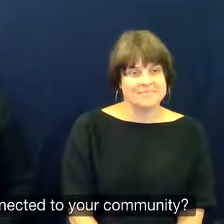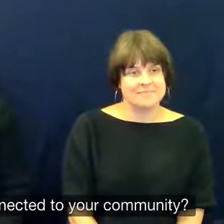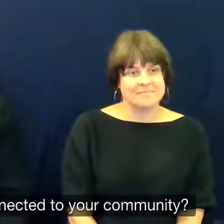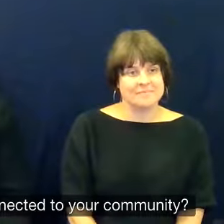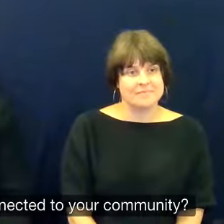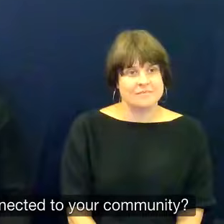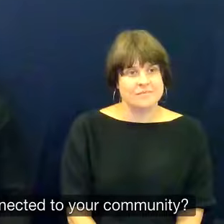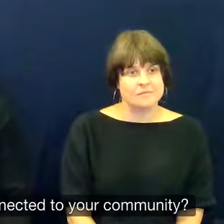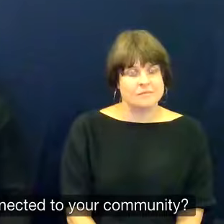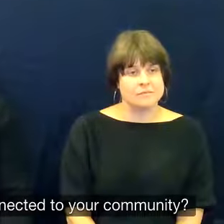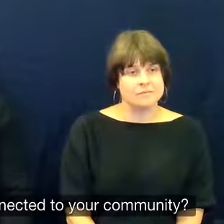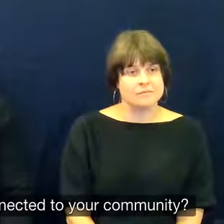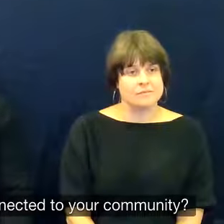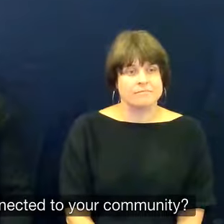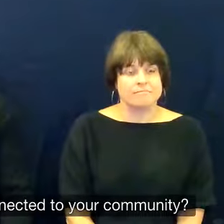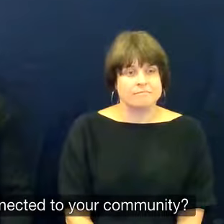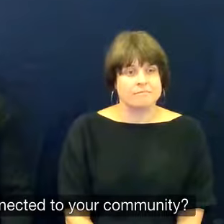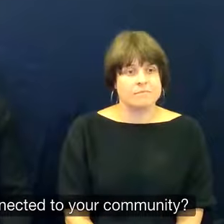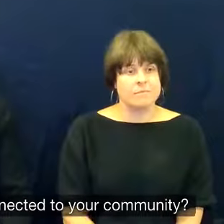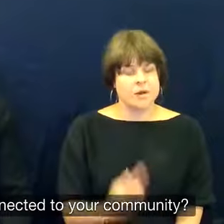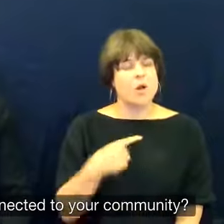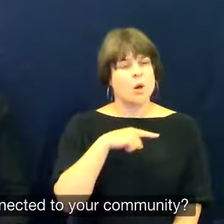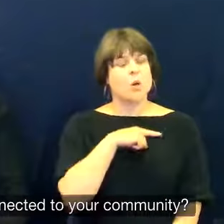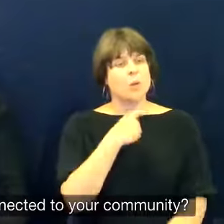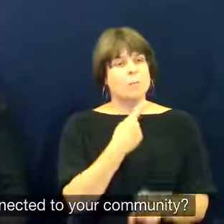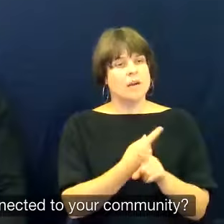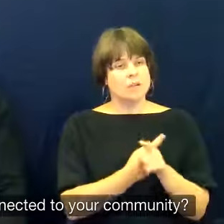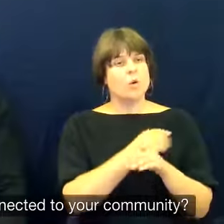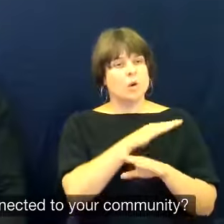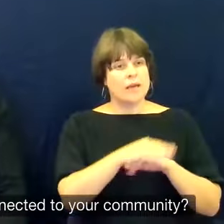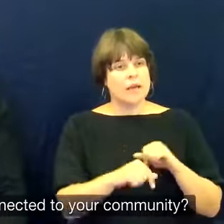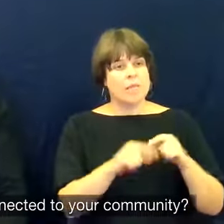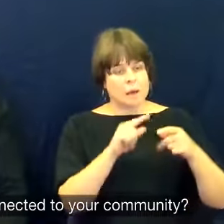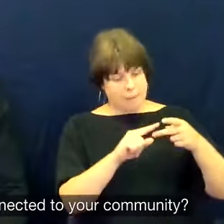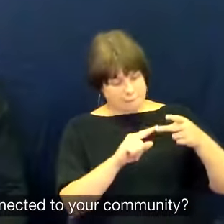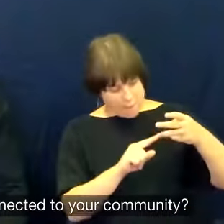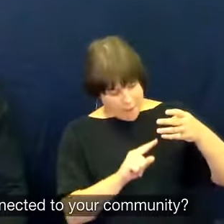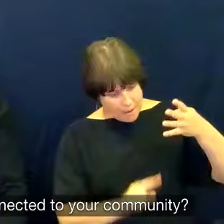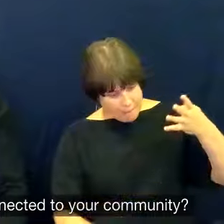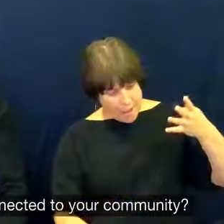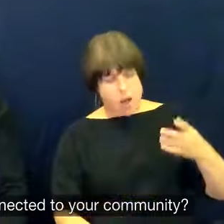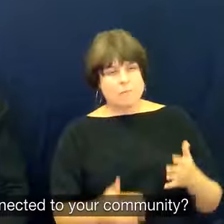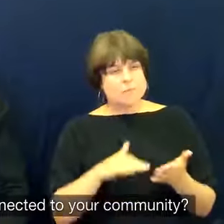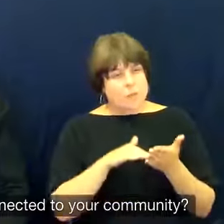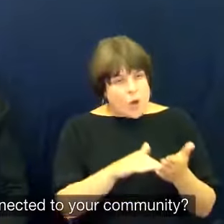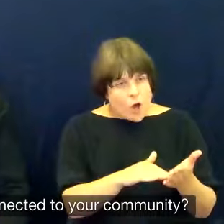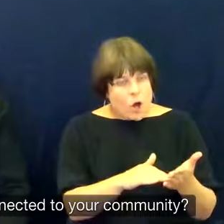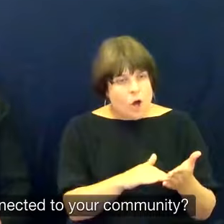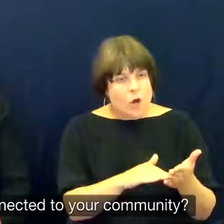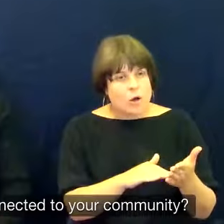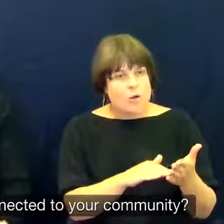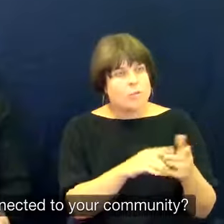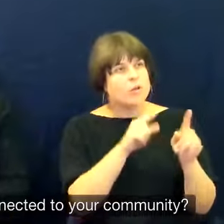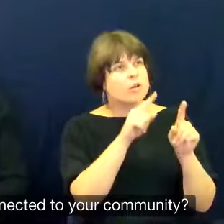So these are the areas that we can look at to help you identify the strengths